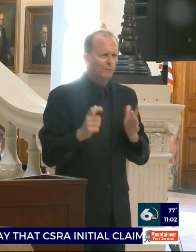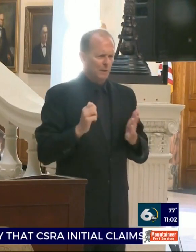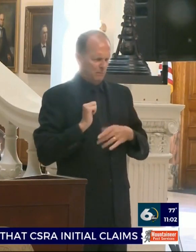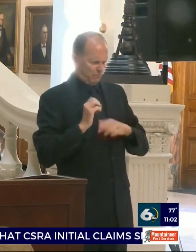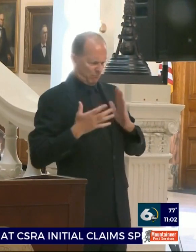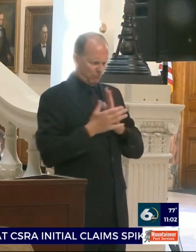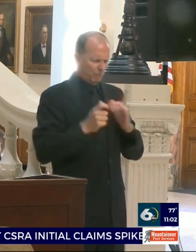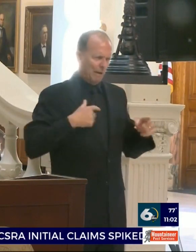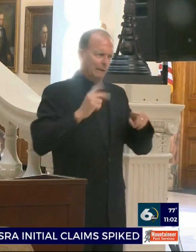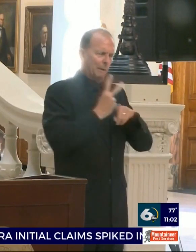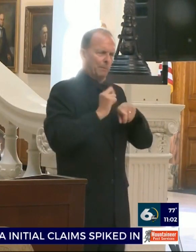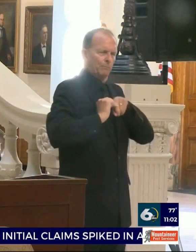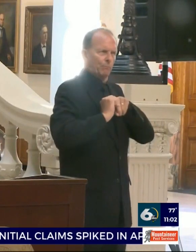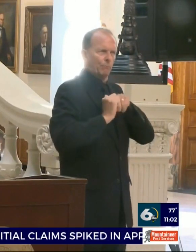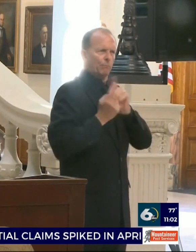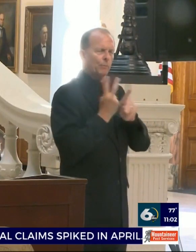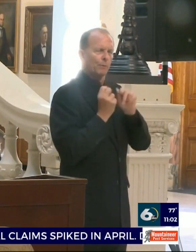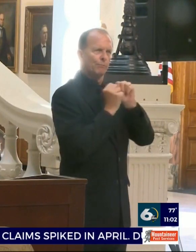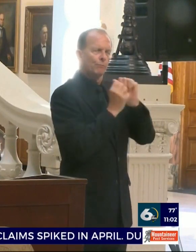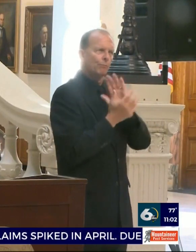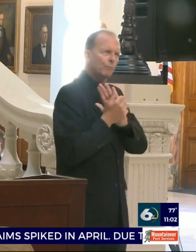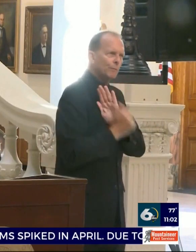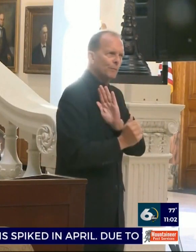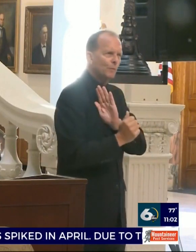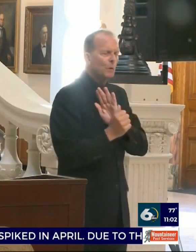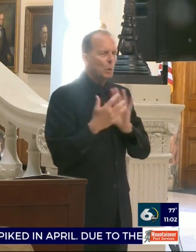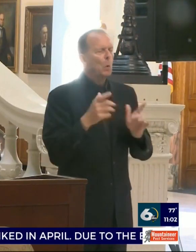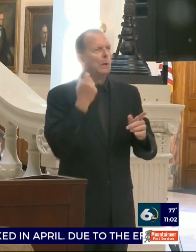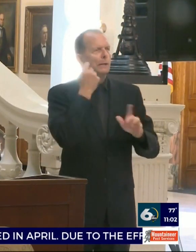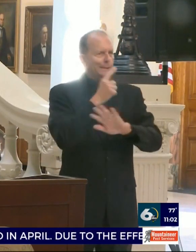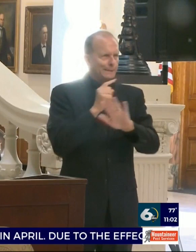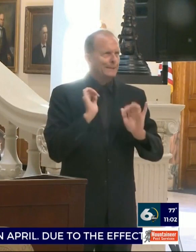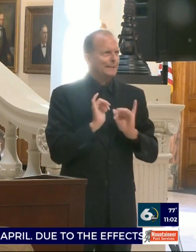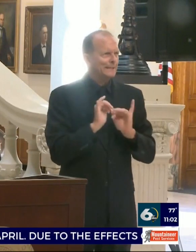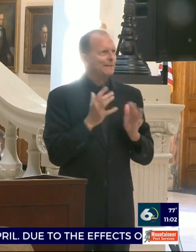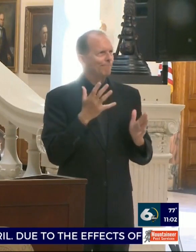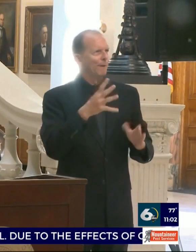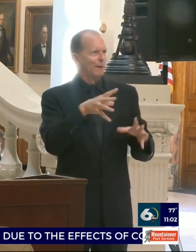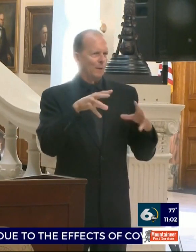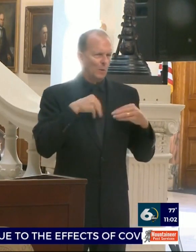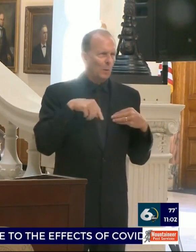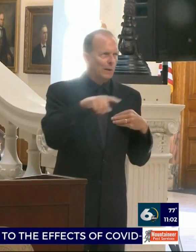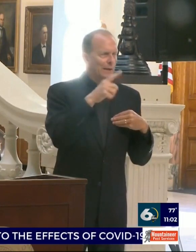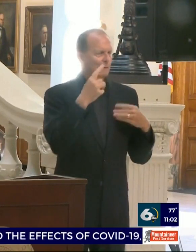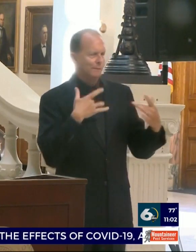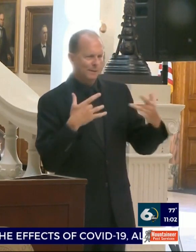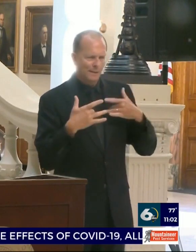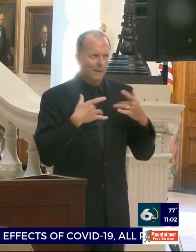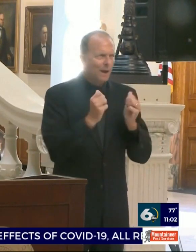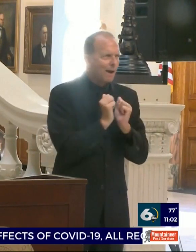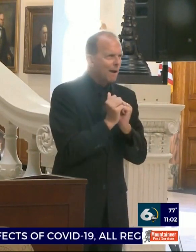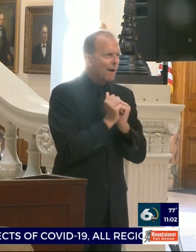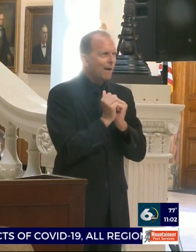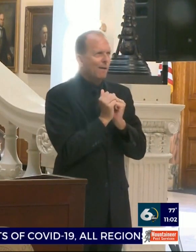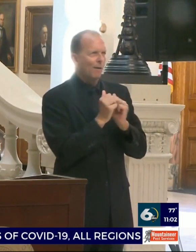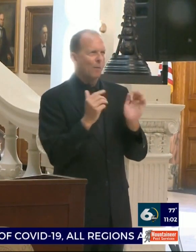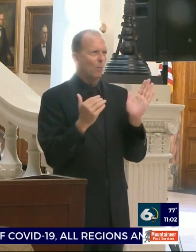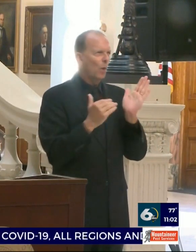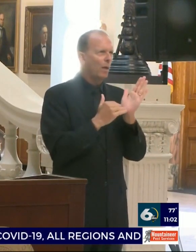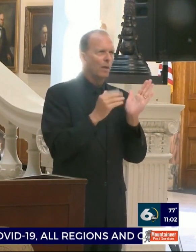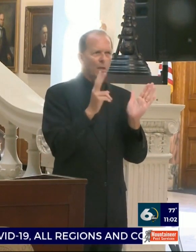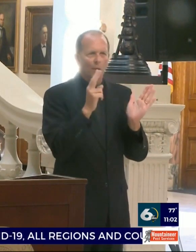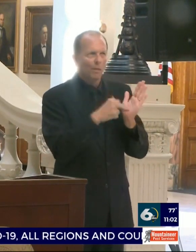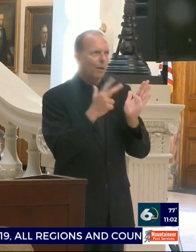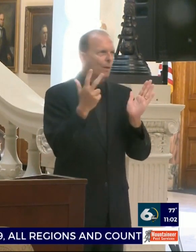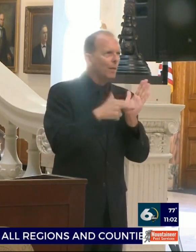Especially for the pro sports teams, I mean, the ownership has hundreds of millions invested in these athletes.